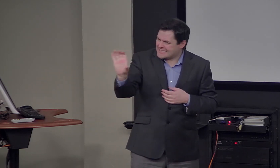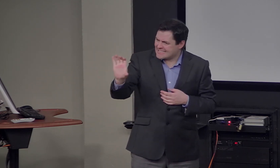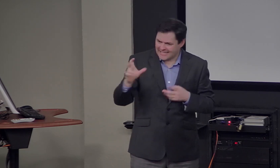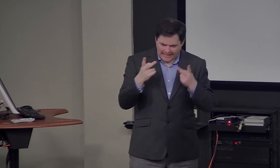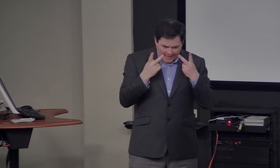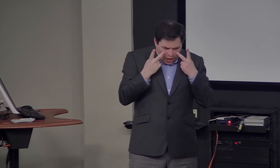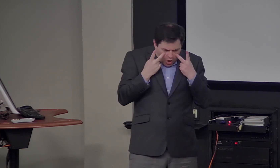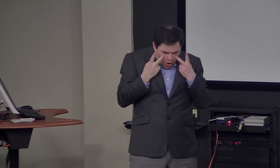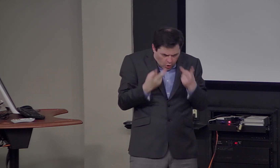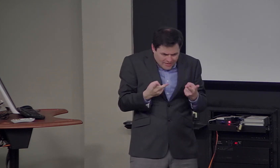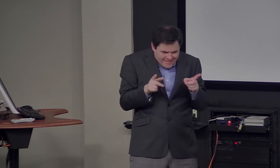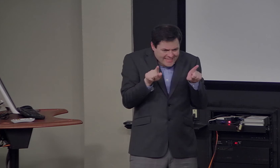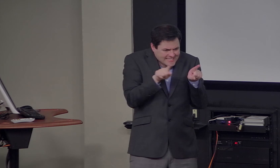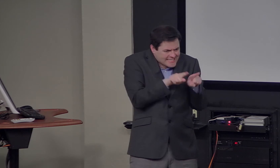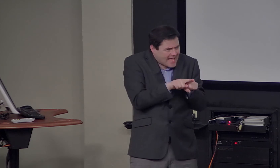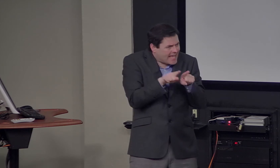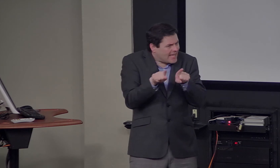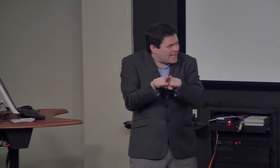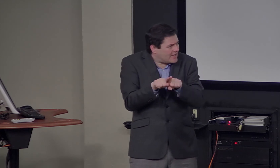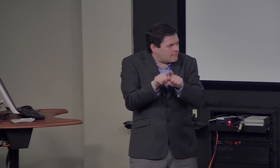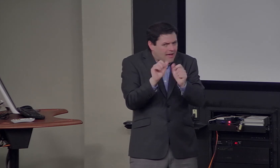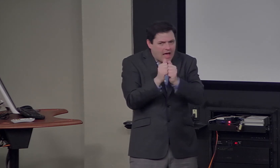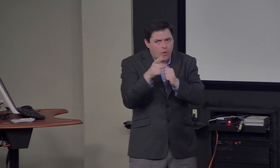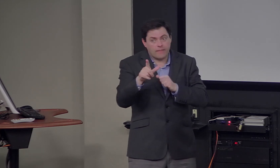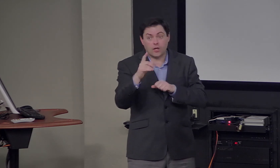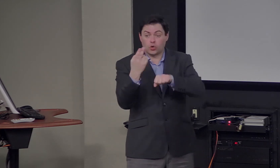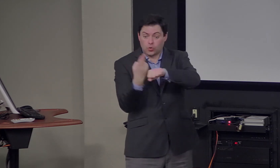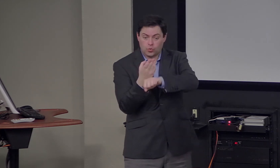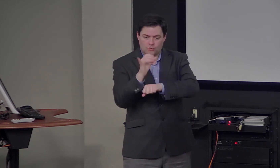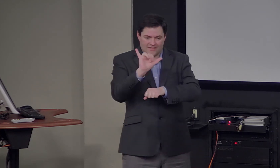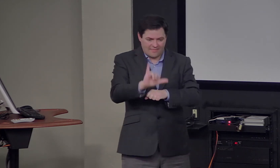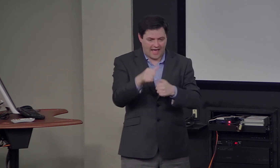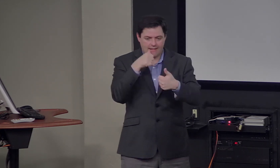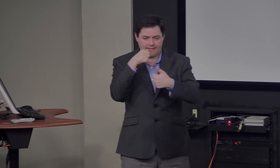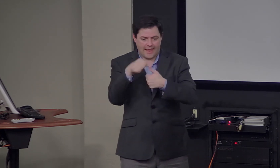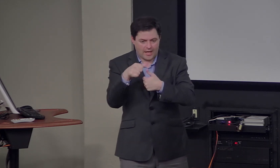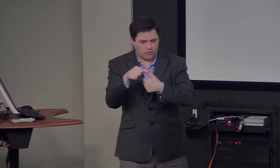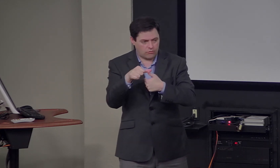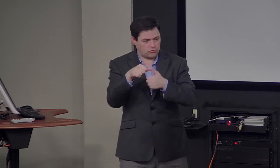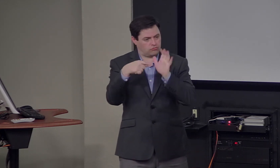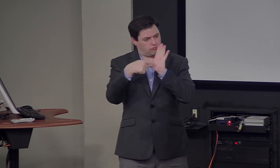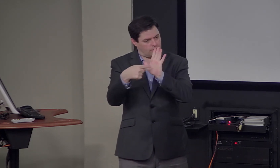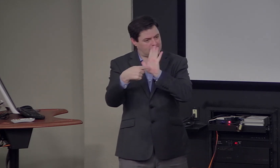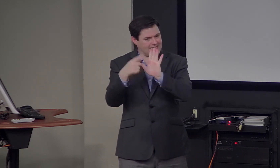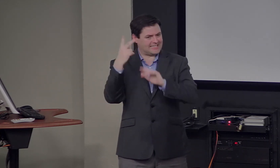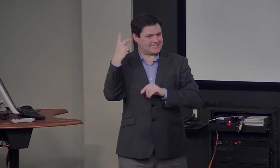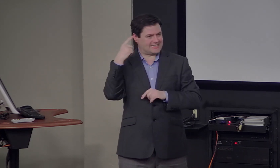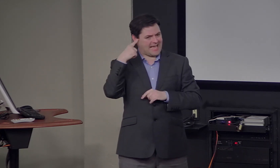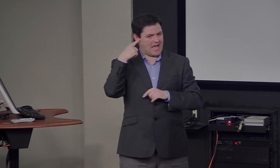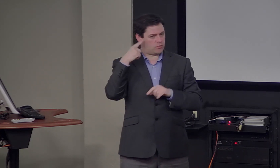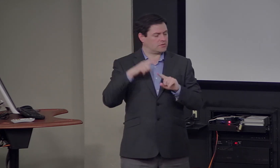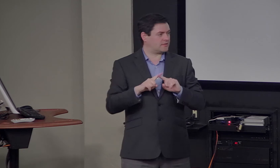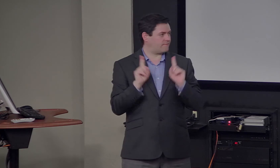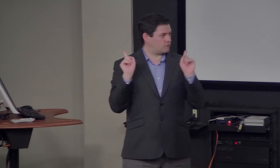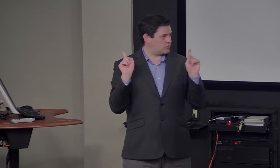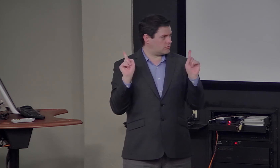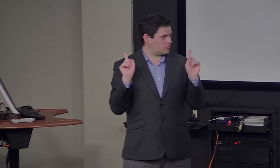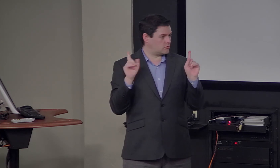alphabet from another language? Are you able to understand how a different language would use a different letter or